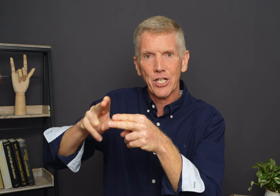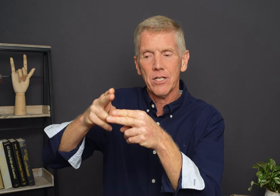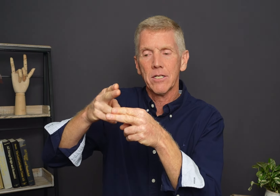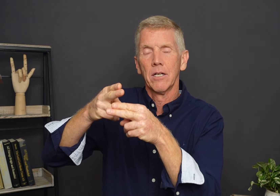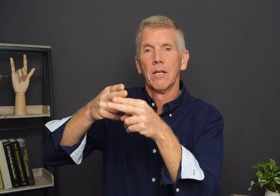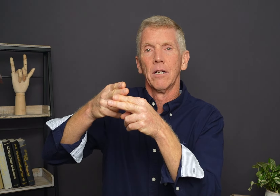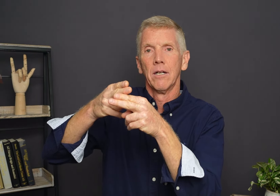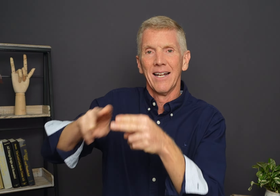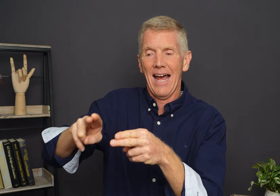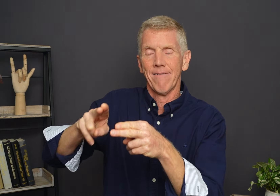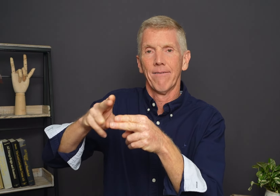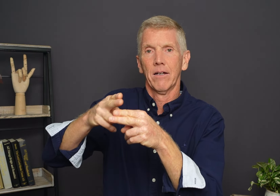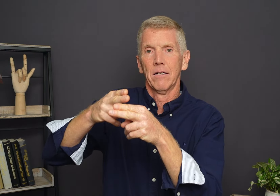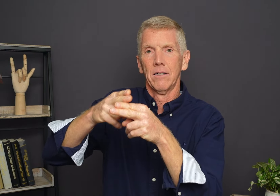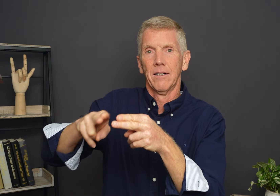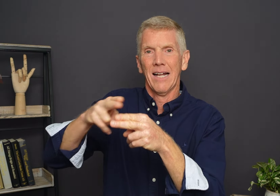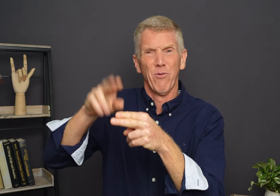catches? Knife. Knife.